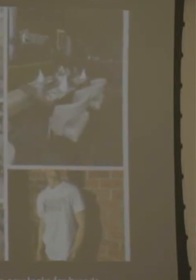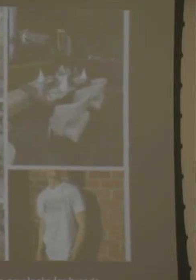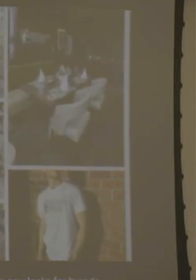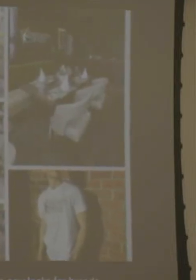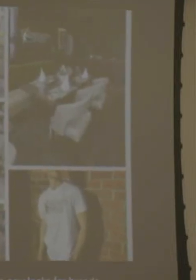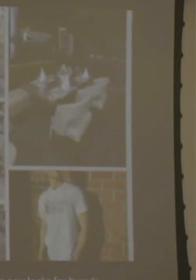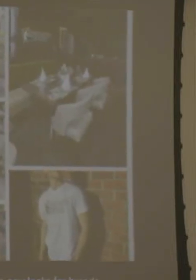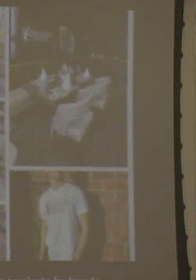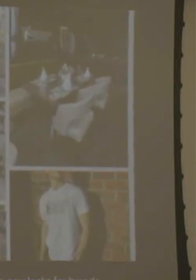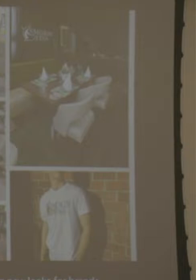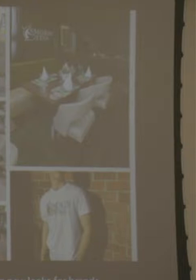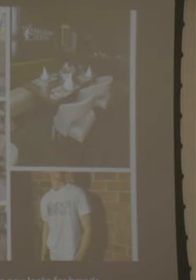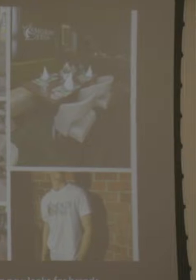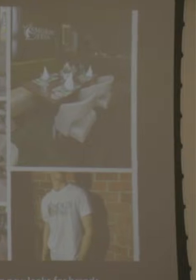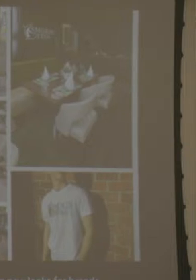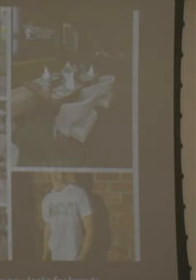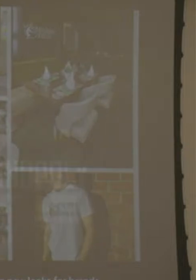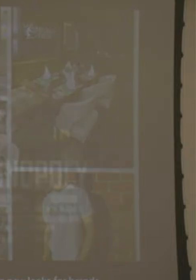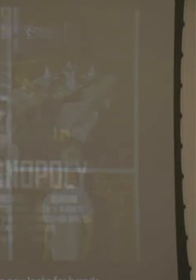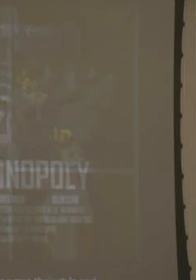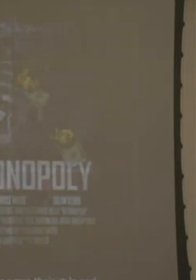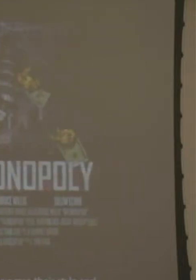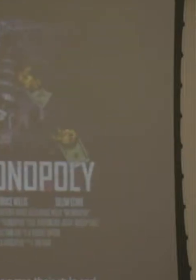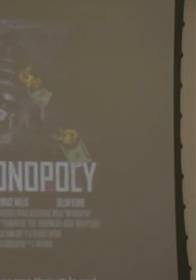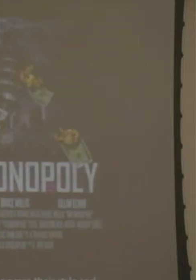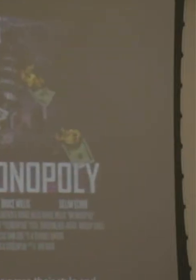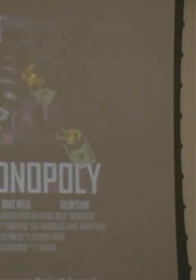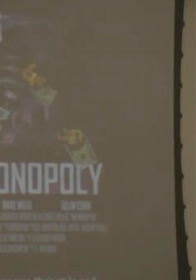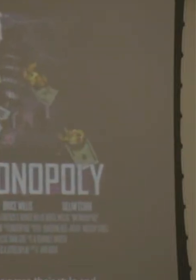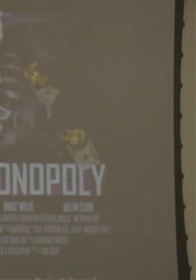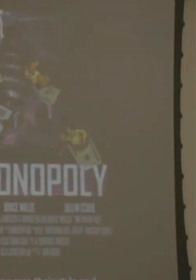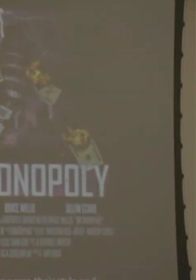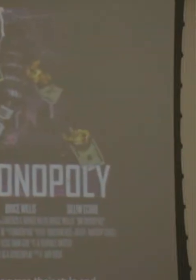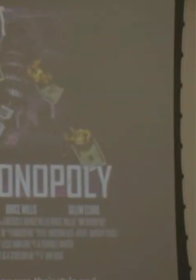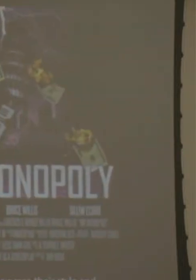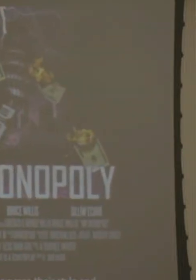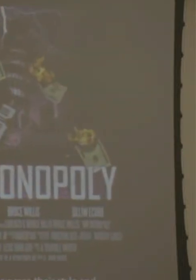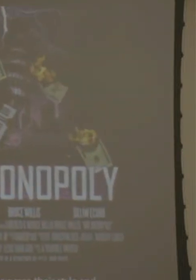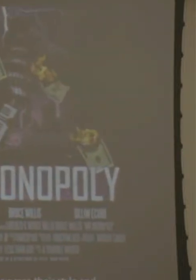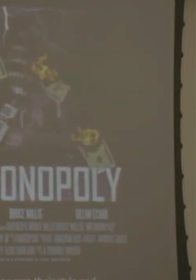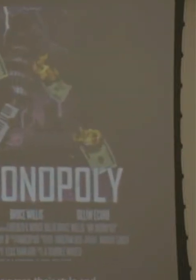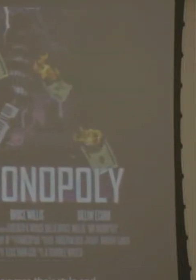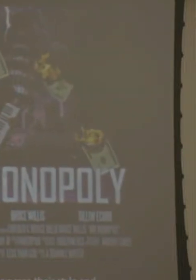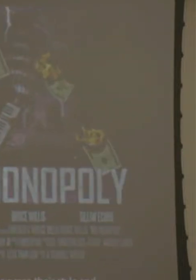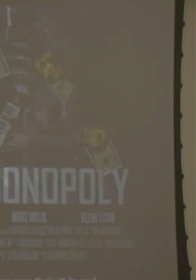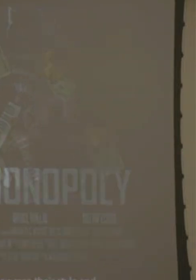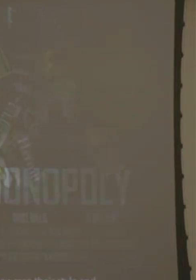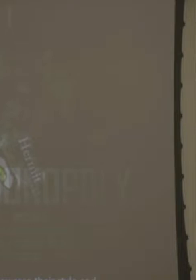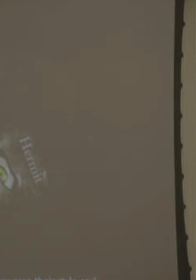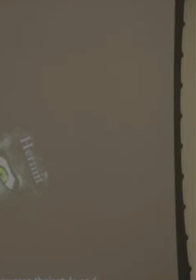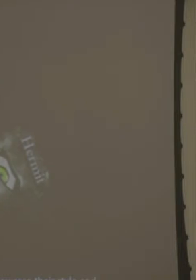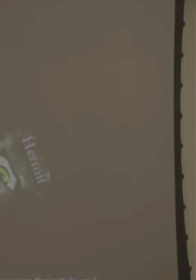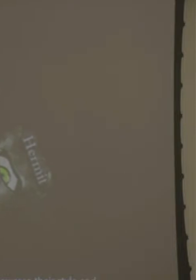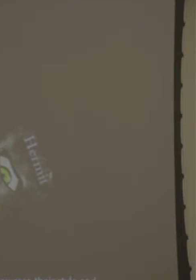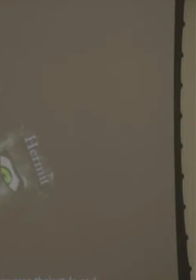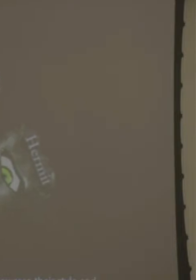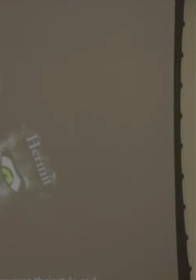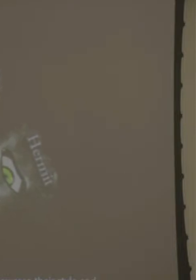showcase their style and their target audience, to the different designs of posters